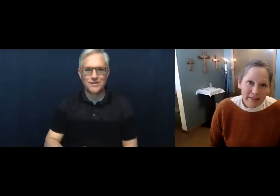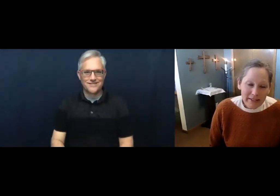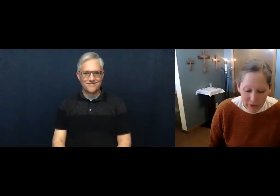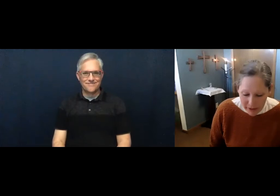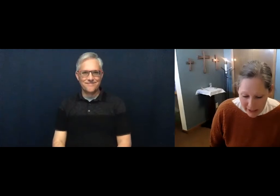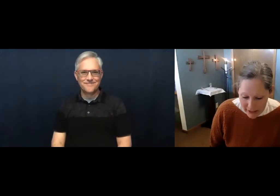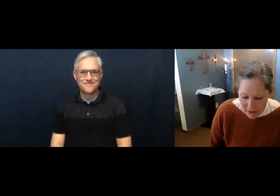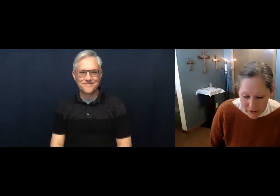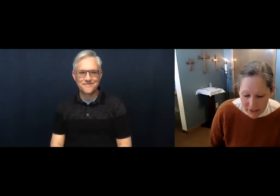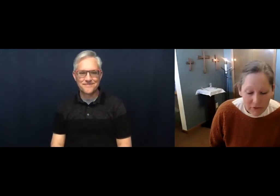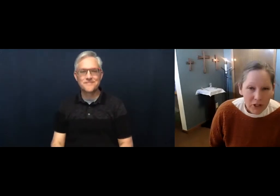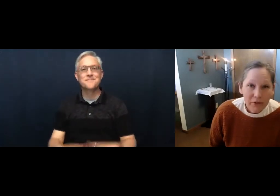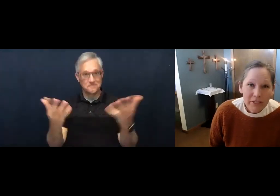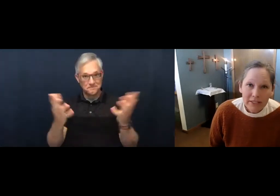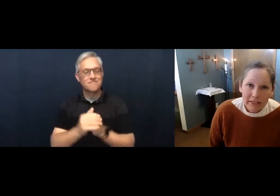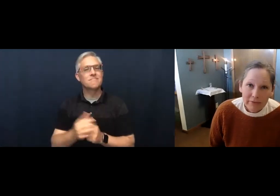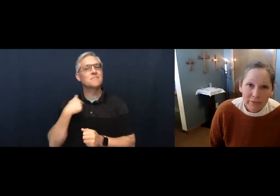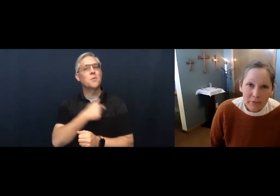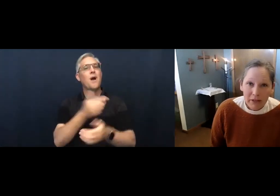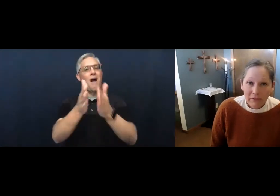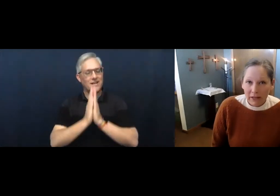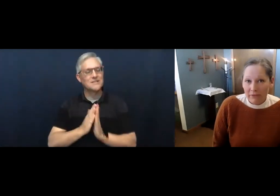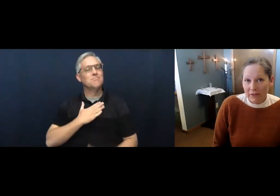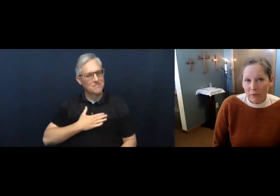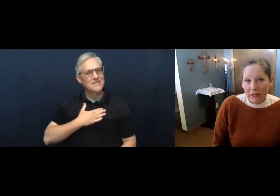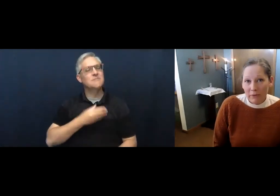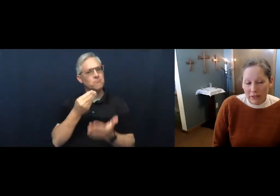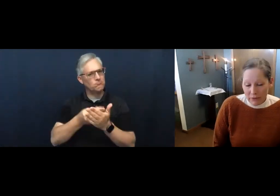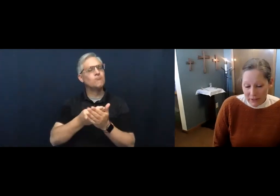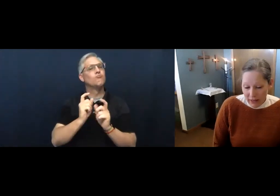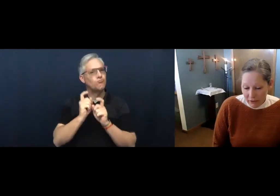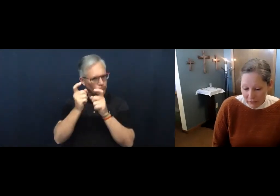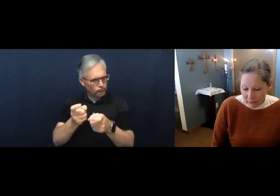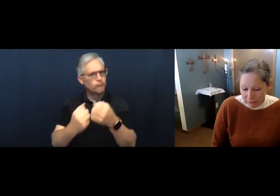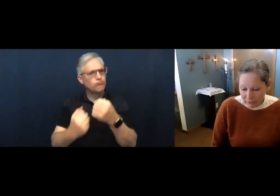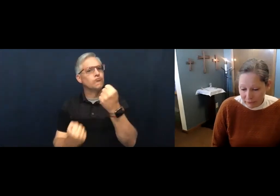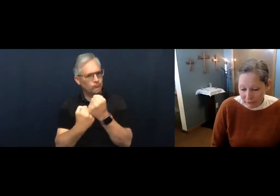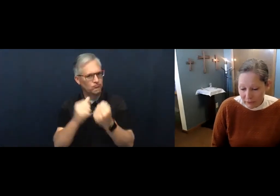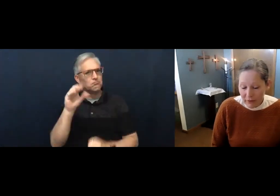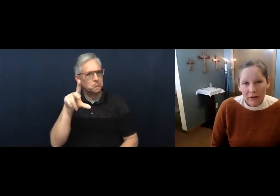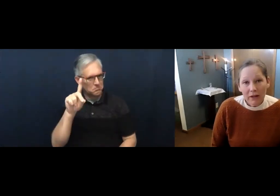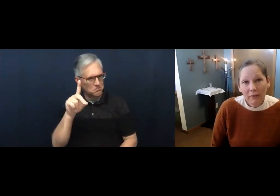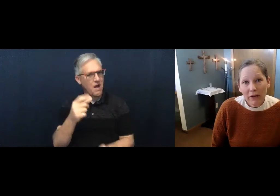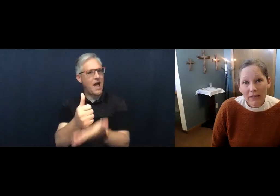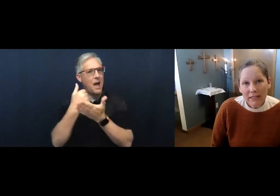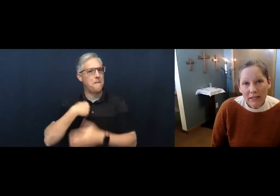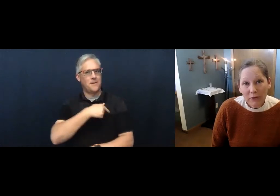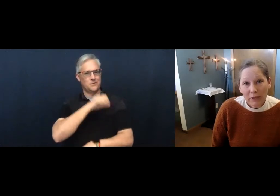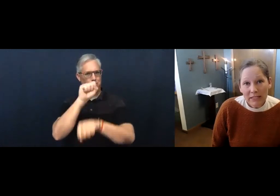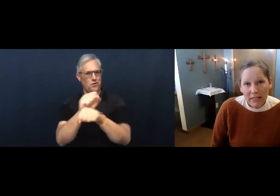And so we ask you to give generously to Bread of Life and the work that we do together. And we ask that you would send